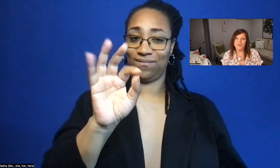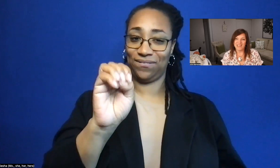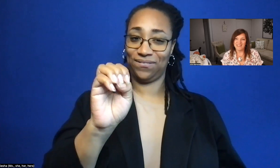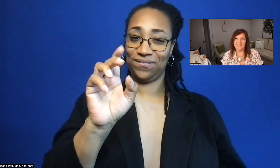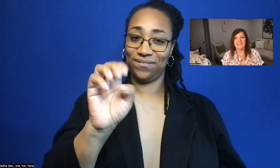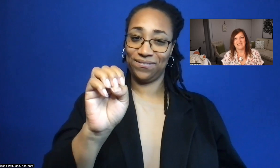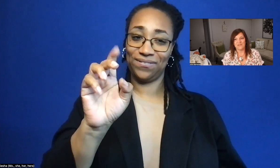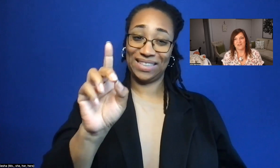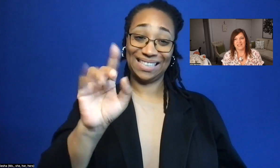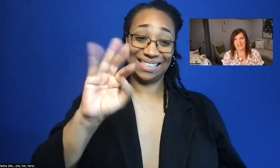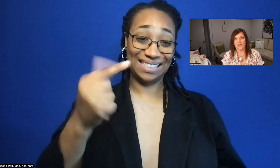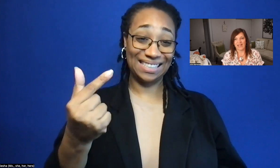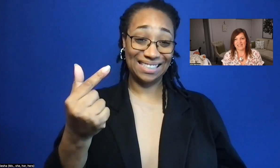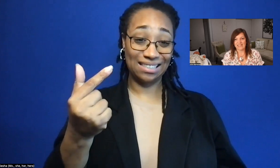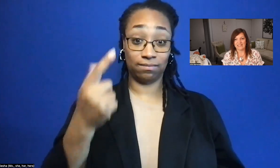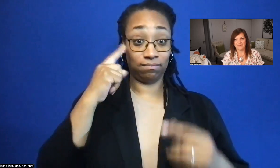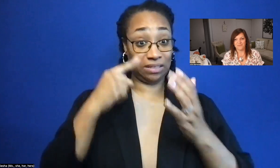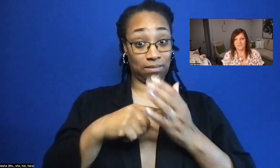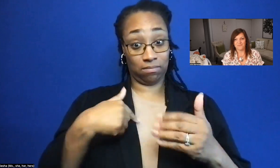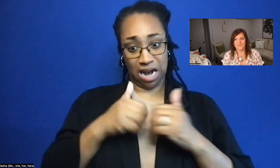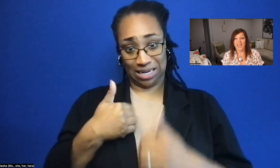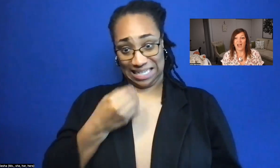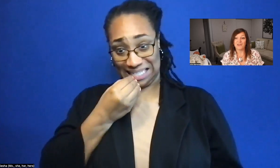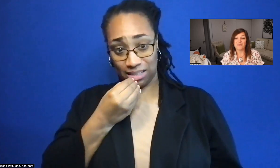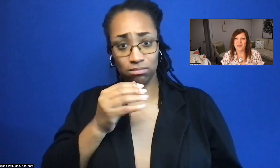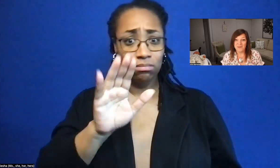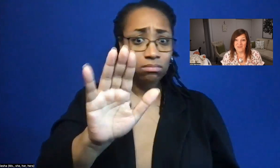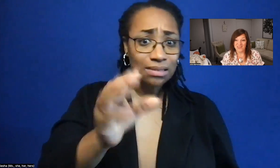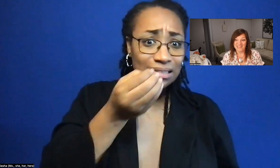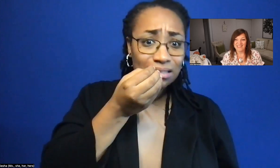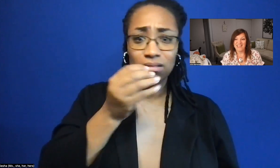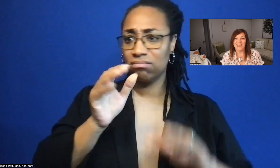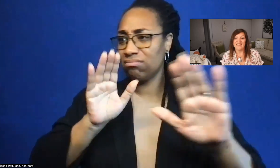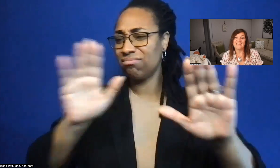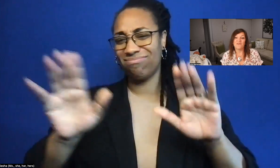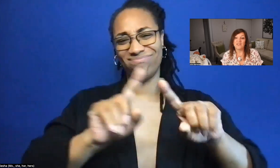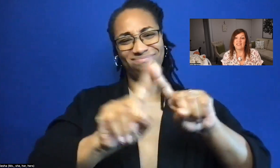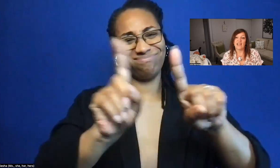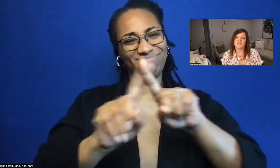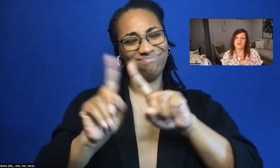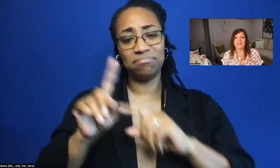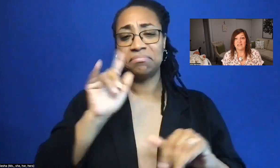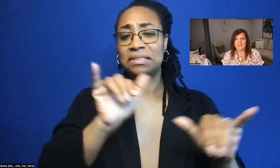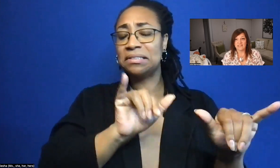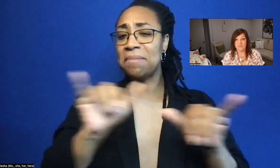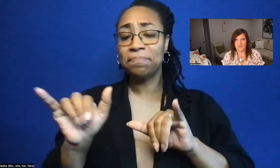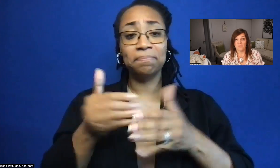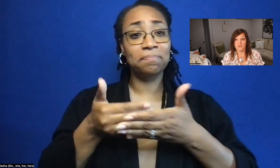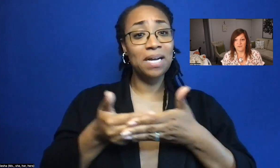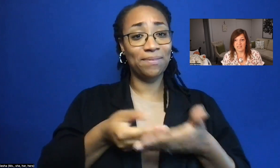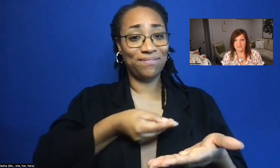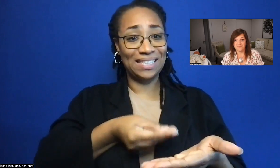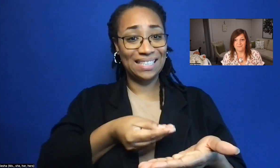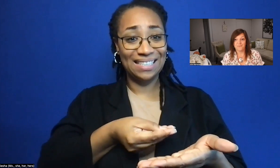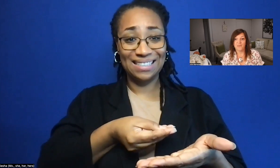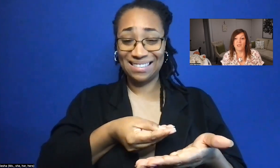you eat is different than how I eat. How your baby feeds is different than how someone else's baby will